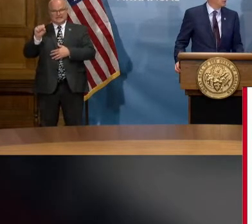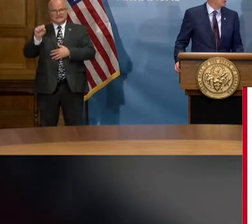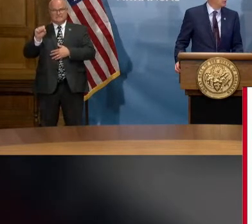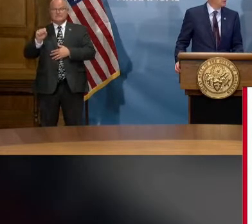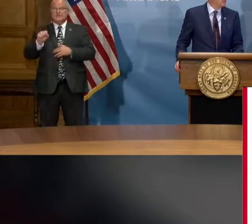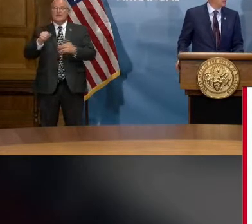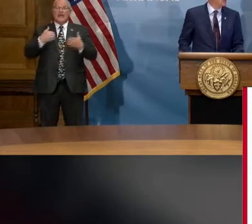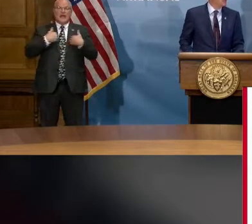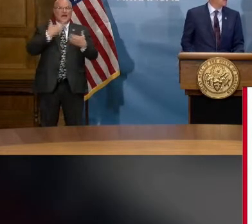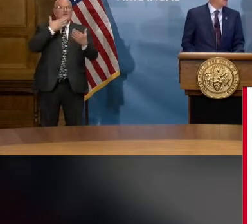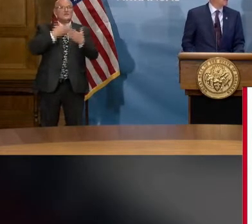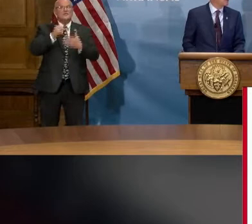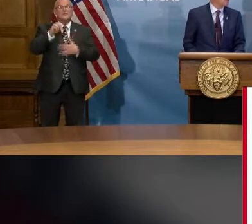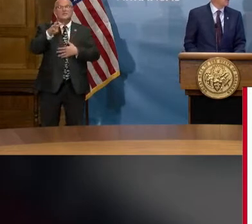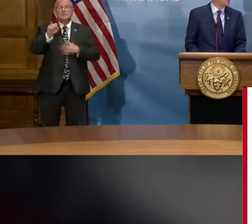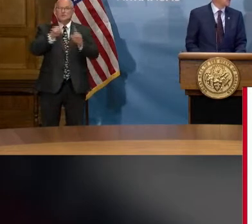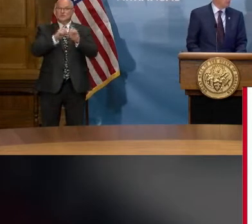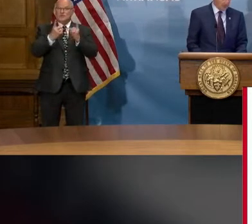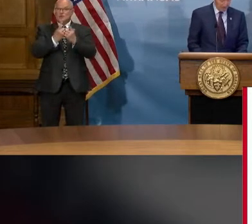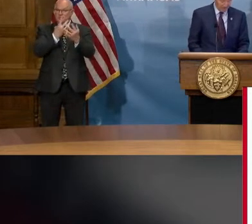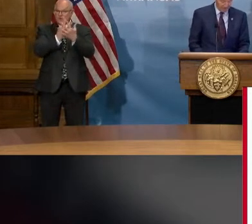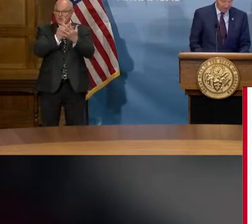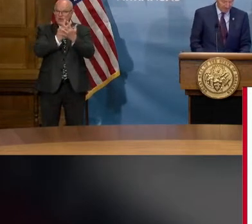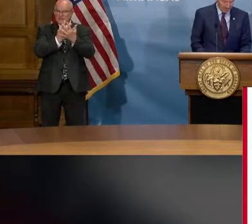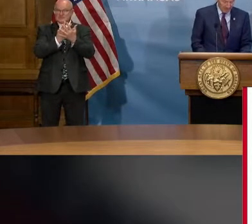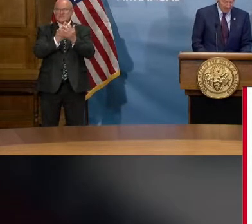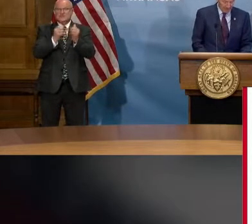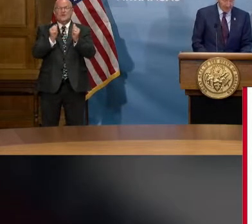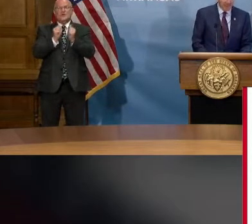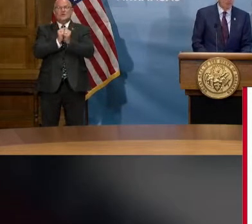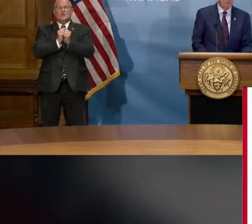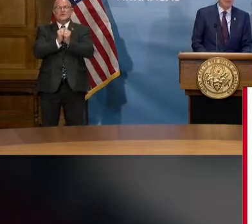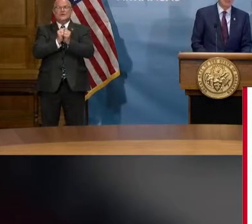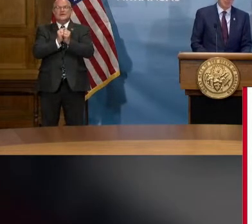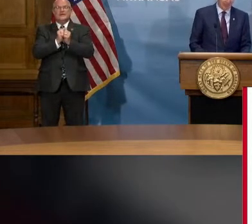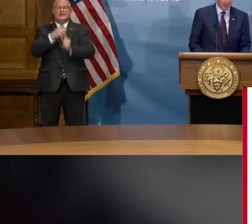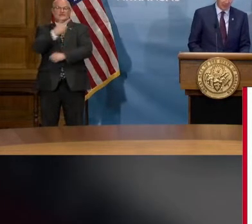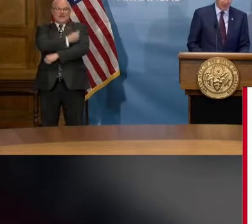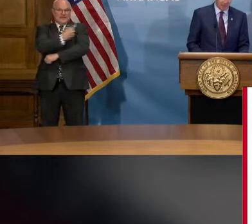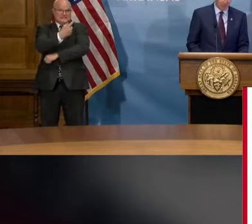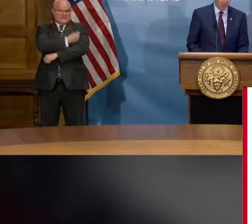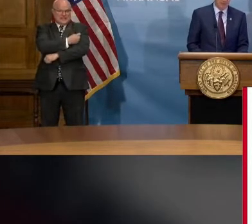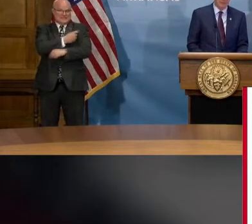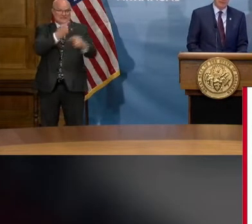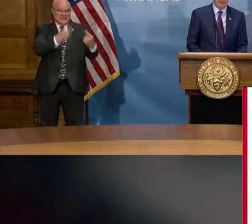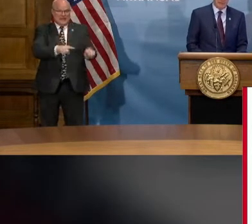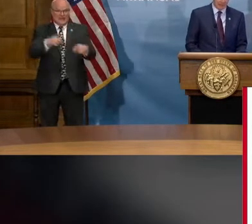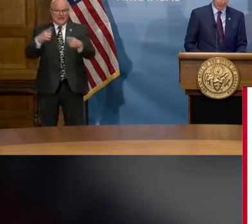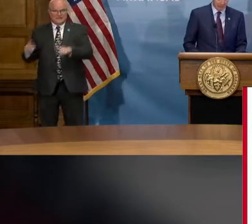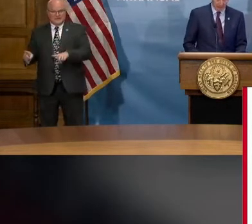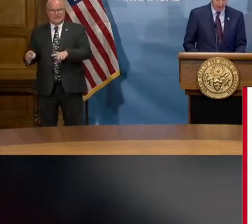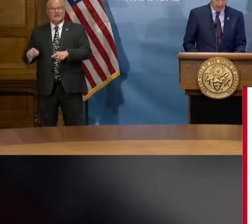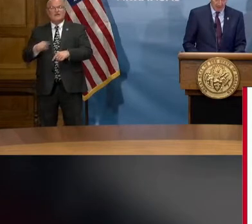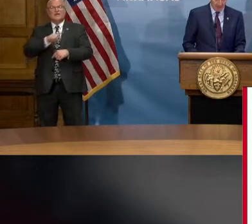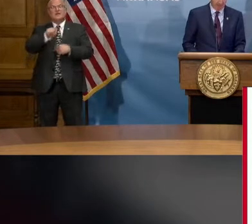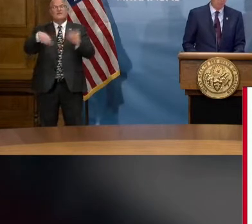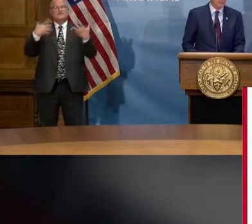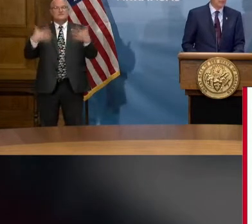have good news in our Department of Corrections with continued vaccination there, where they vaccinated